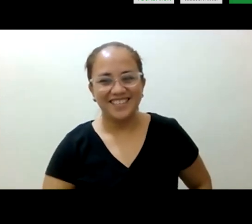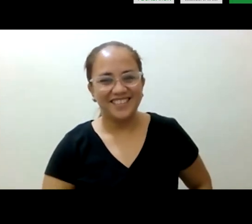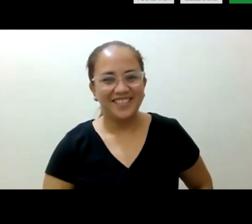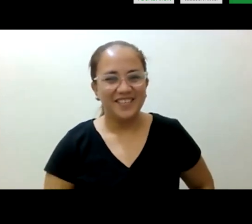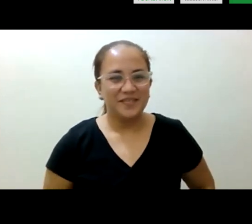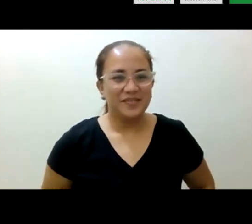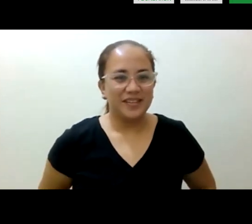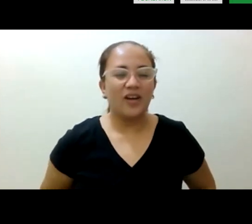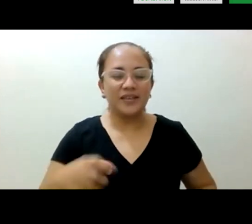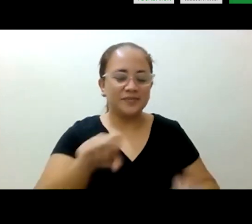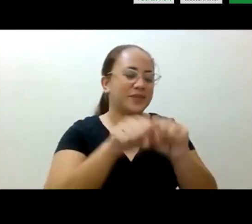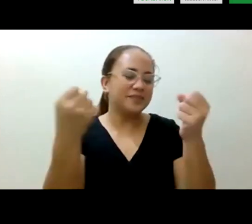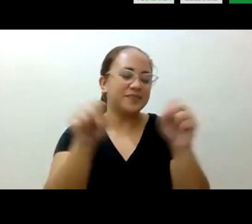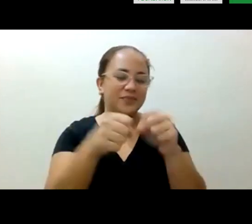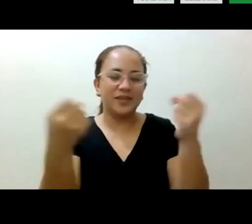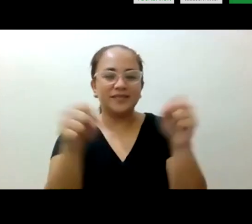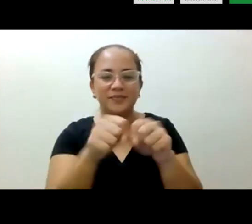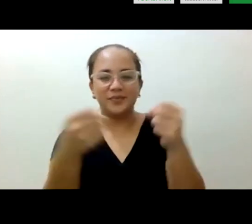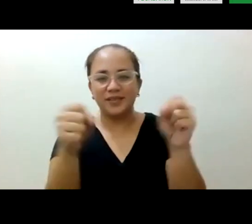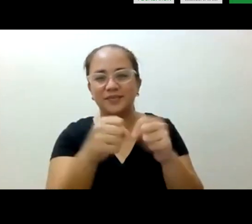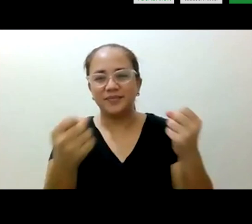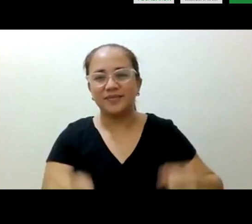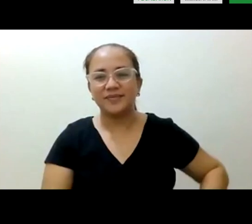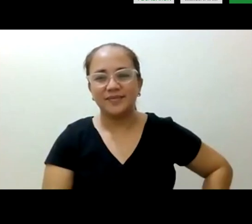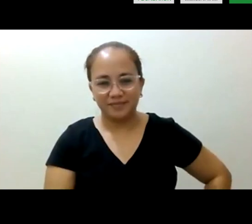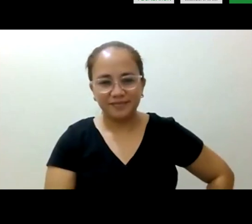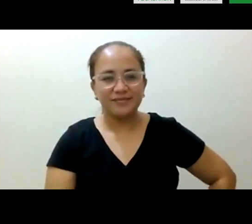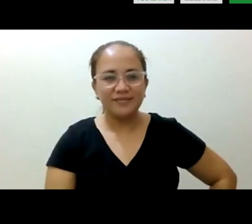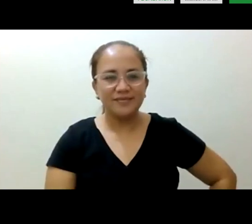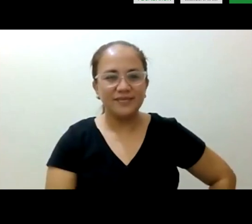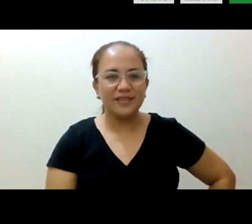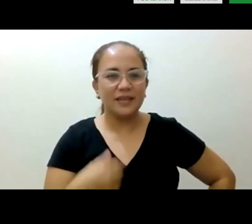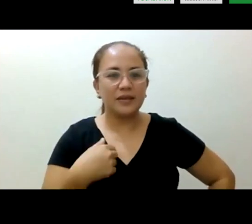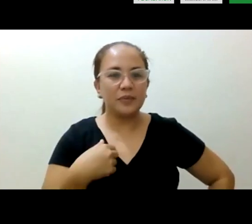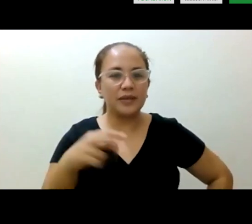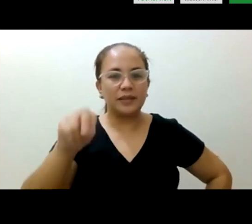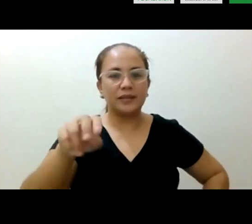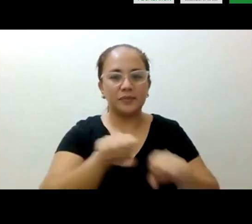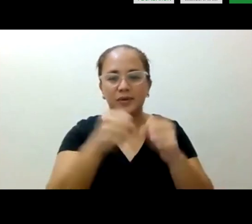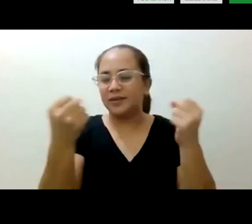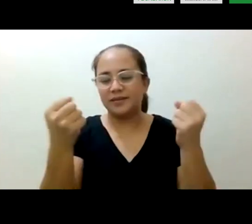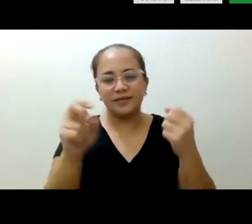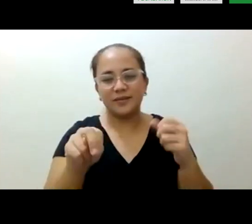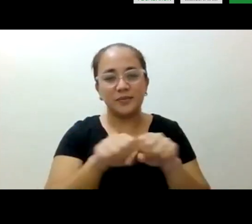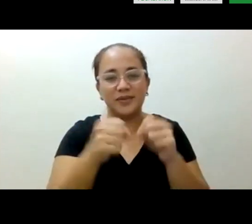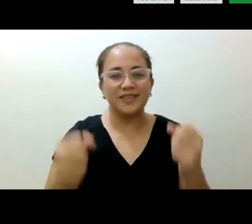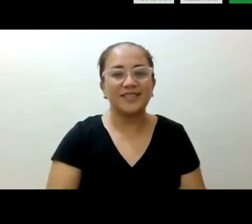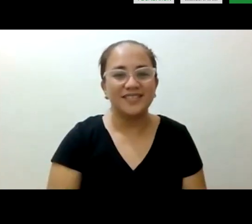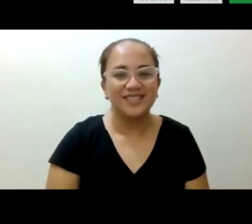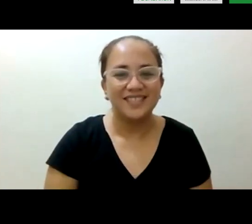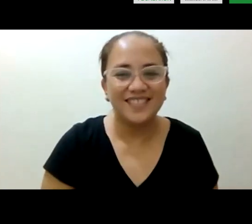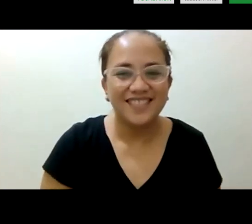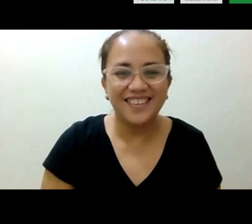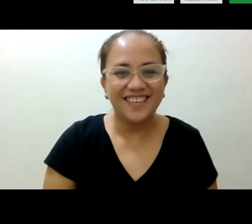actually let's take a break because pretty soon we need to take a break anyway. So it's one. Ah, I was